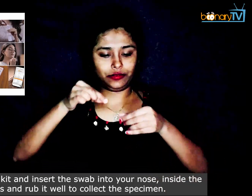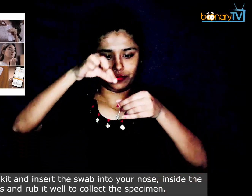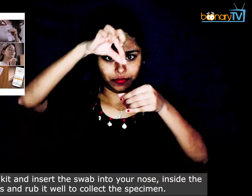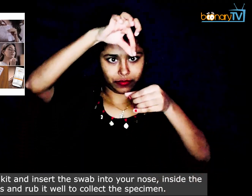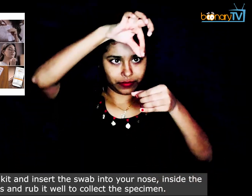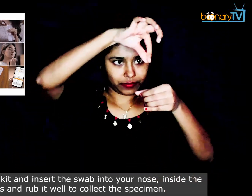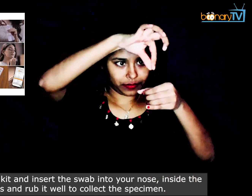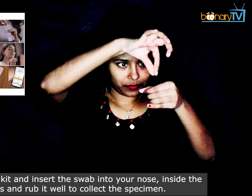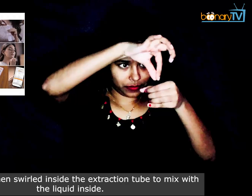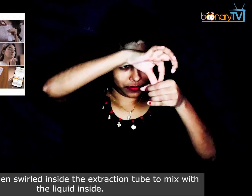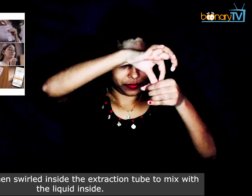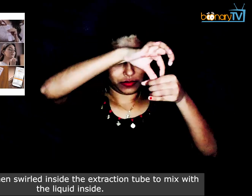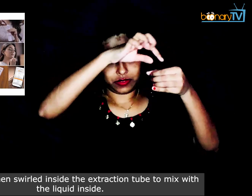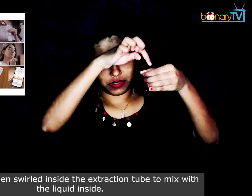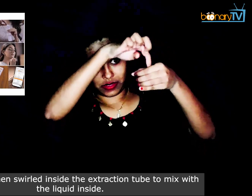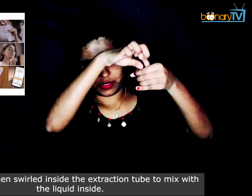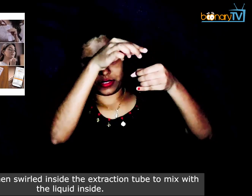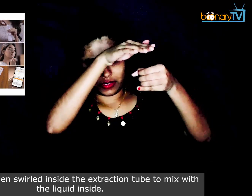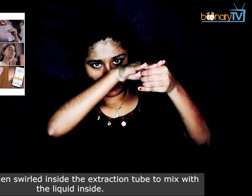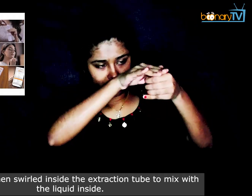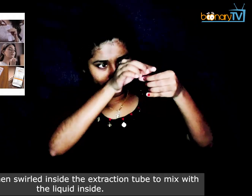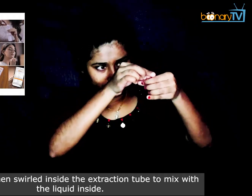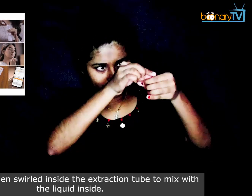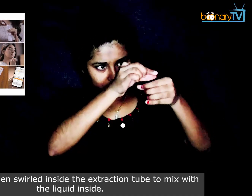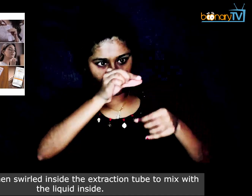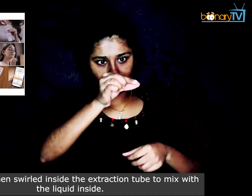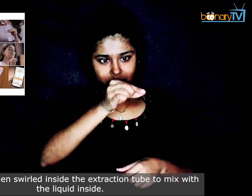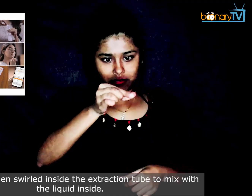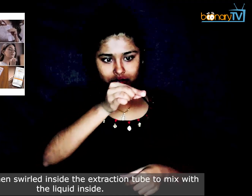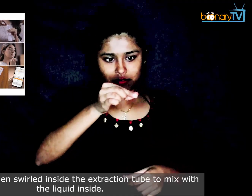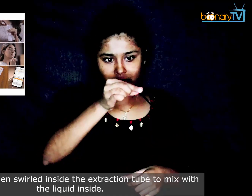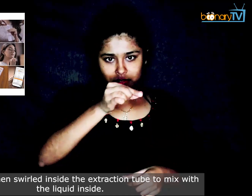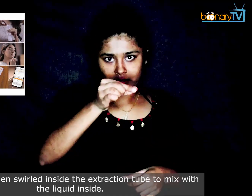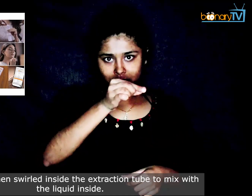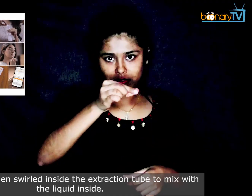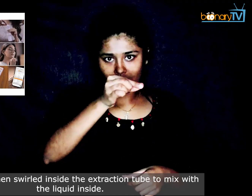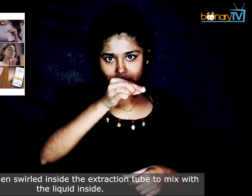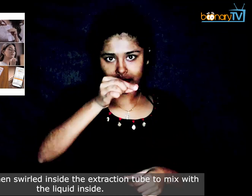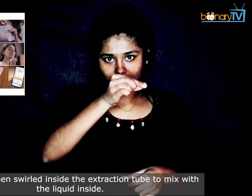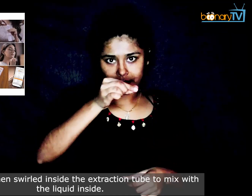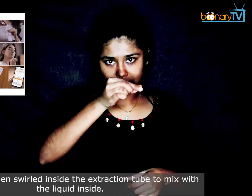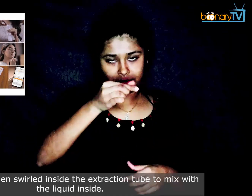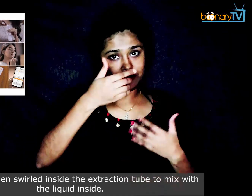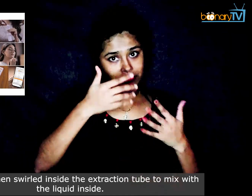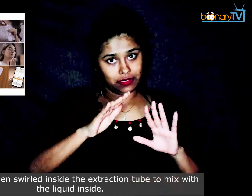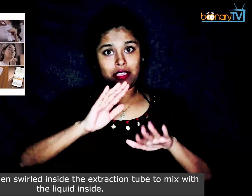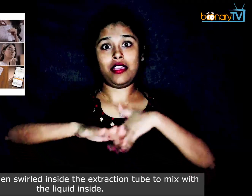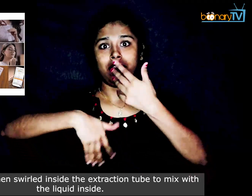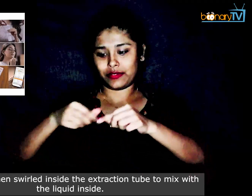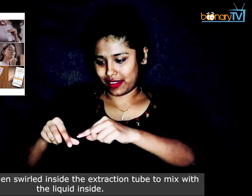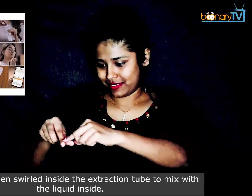specimen. The swab is then swirled inside the extraction tube to mix with the liquid inside.